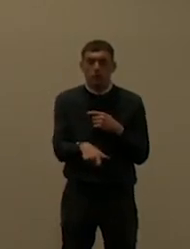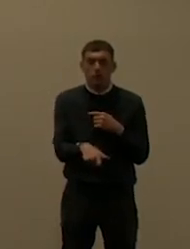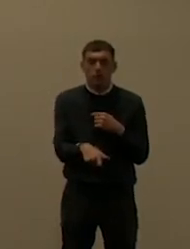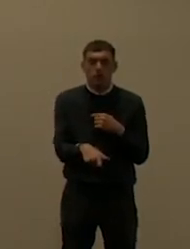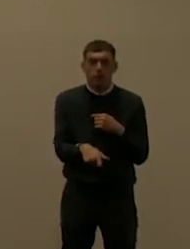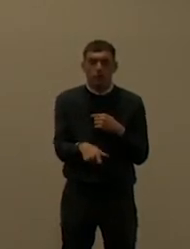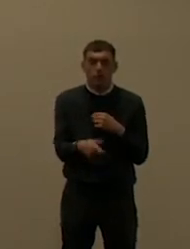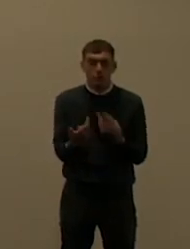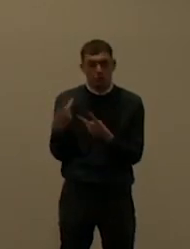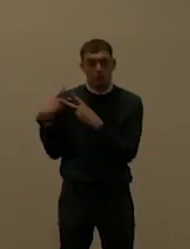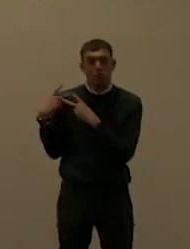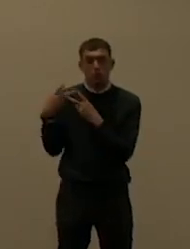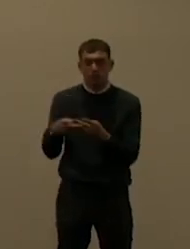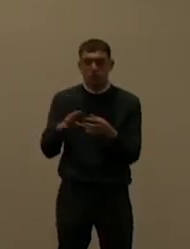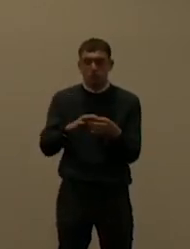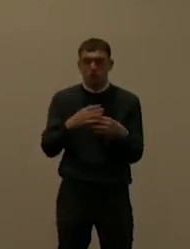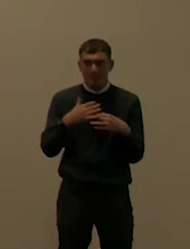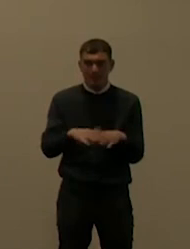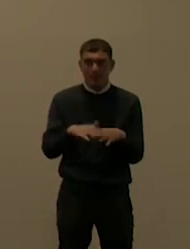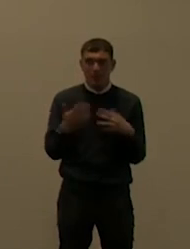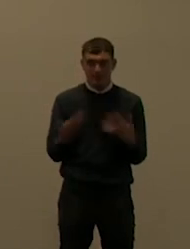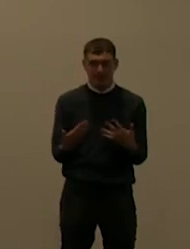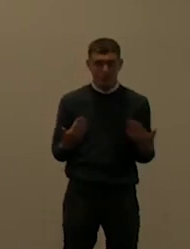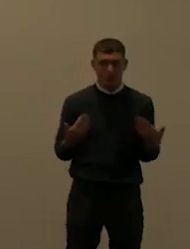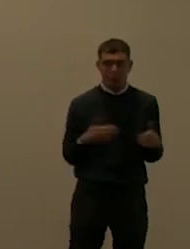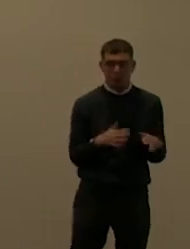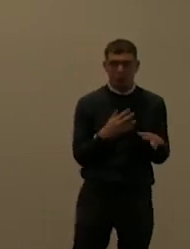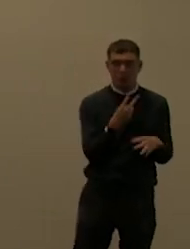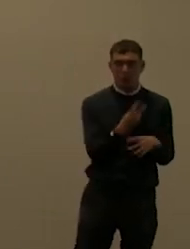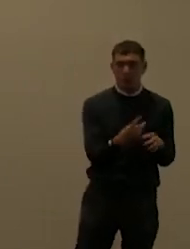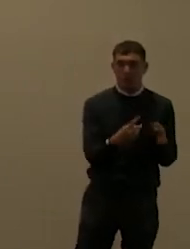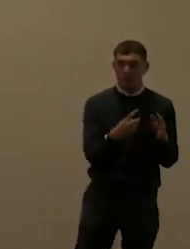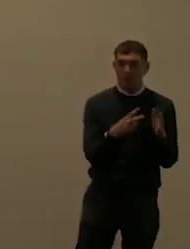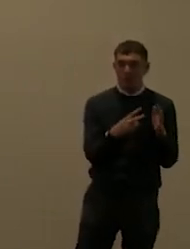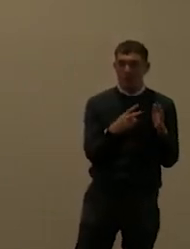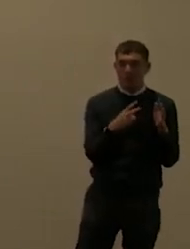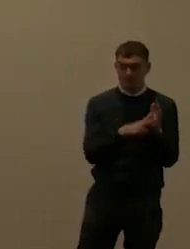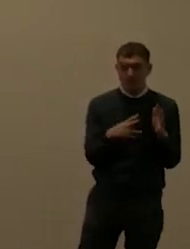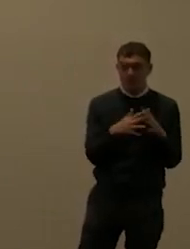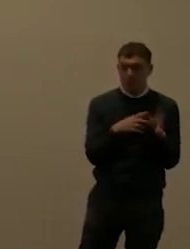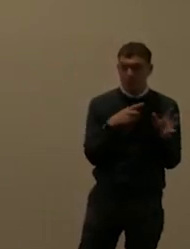instead of doing traditional networking, yep. you should go towards a VWAN. Mm-hmm. So